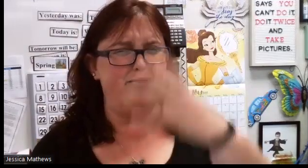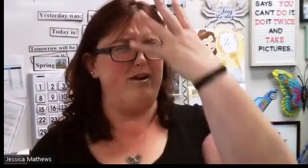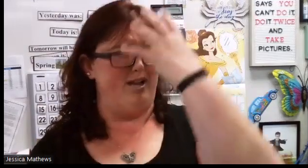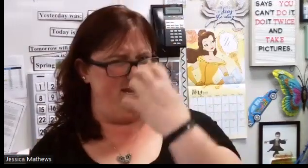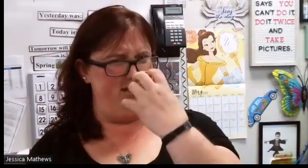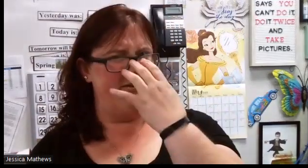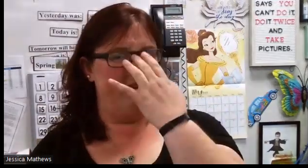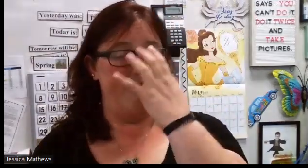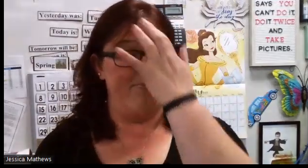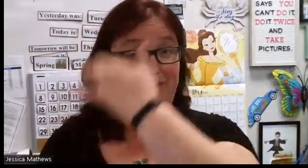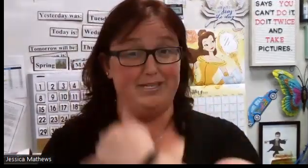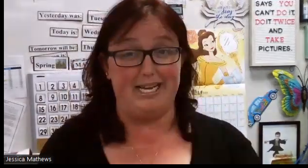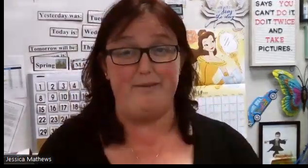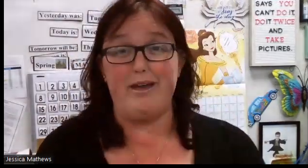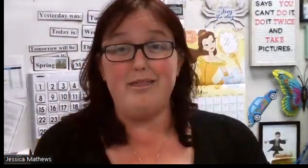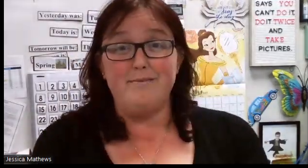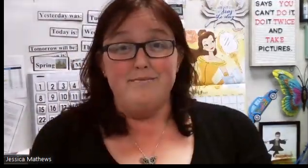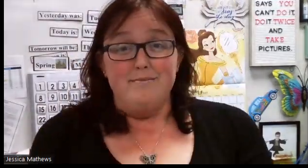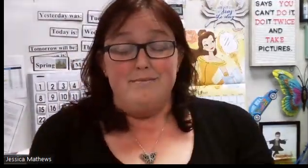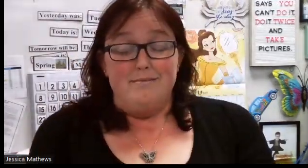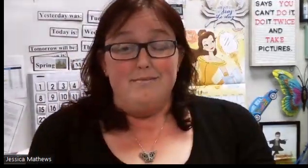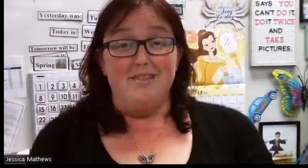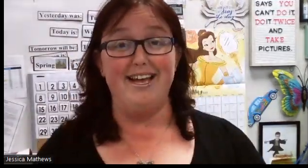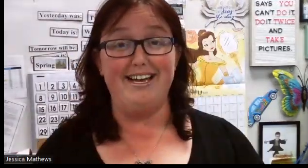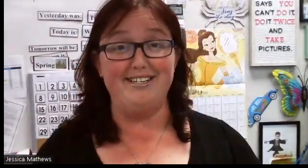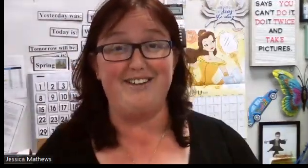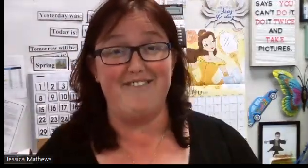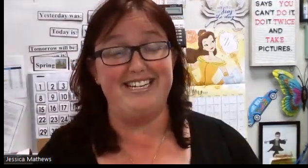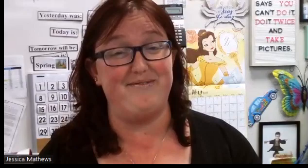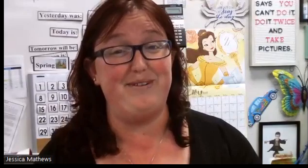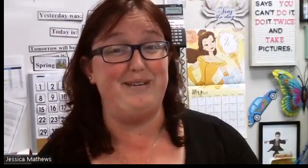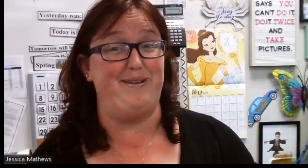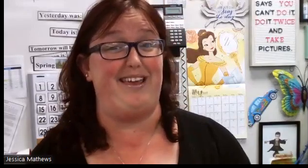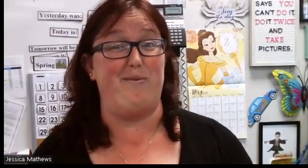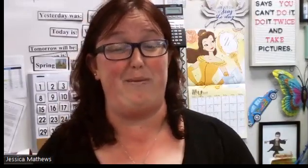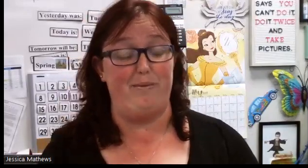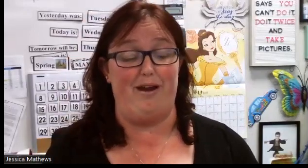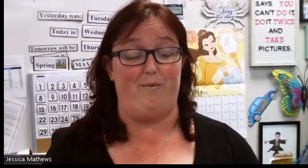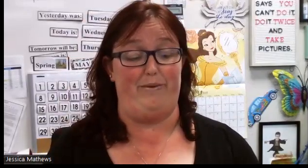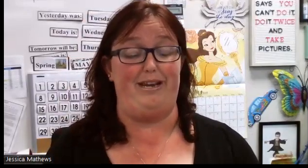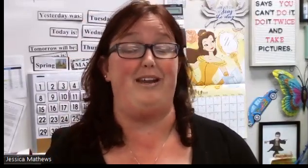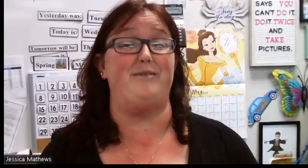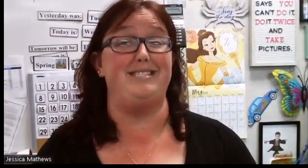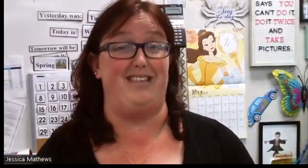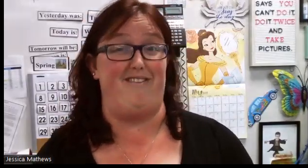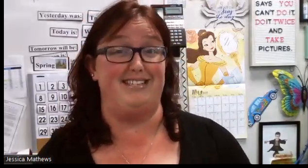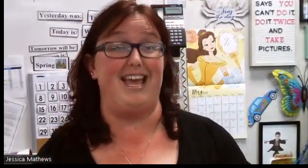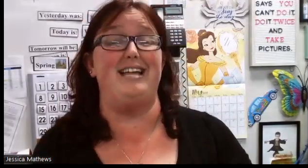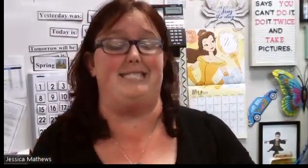even if you're angry. I'm going take a deep breath and try to find a different way to communicate what we want and what we need using safe hands and